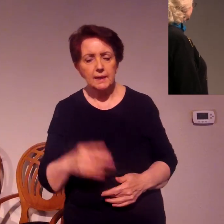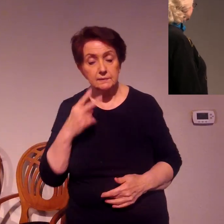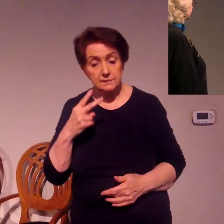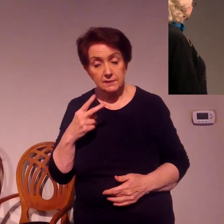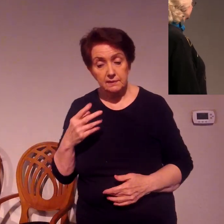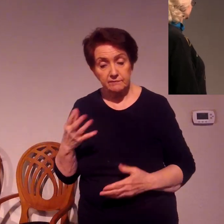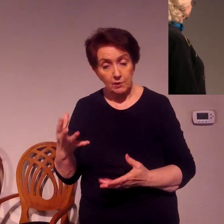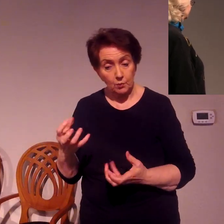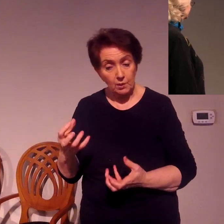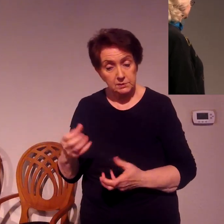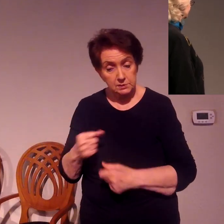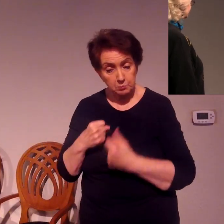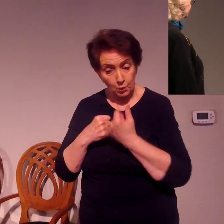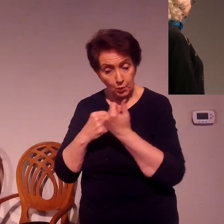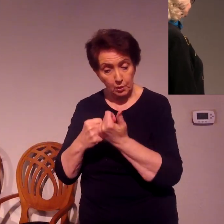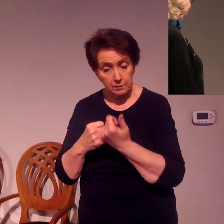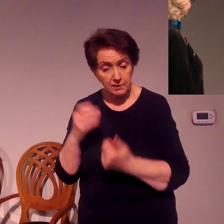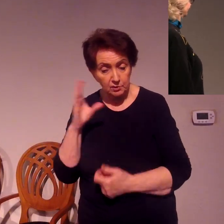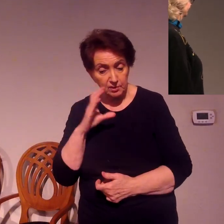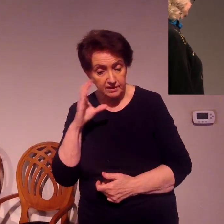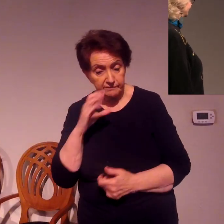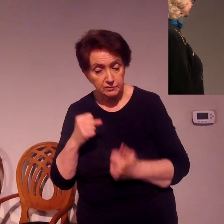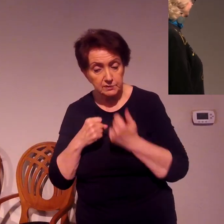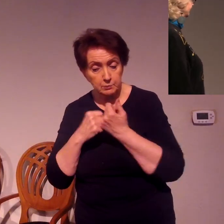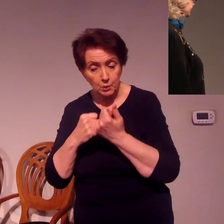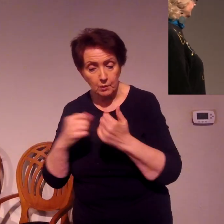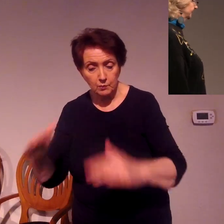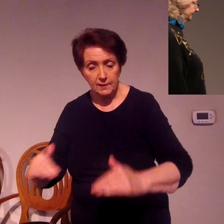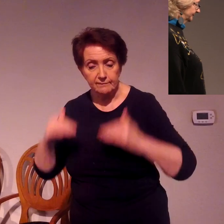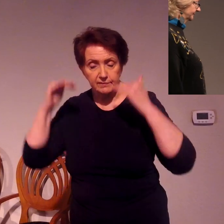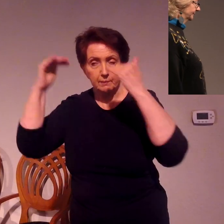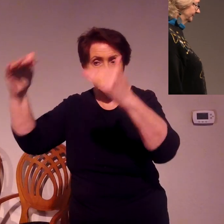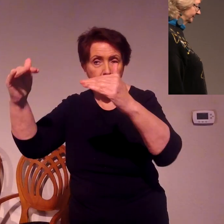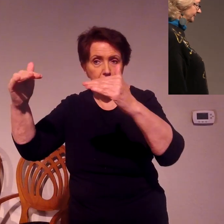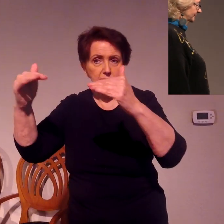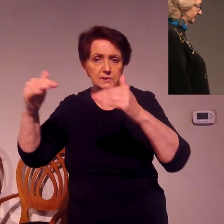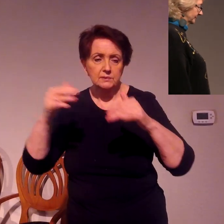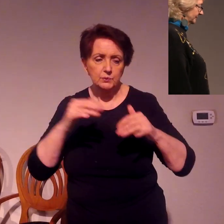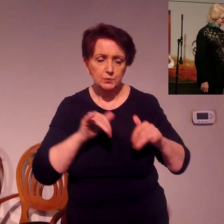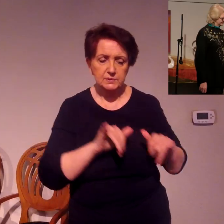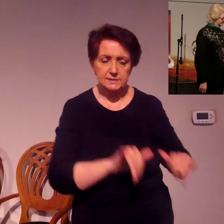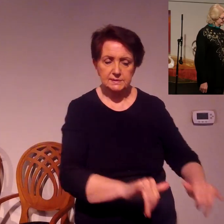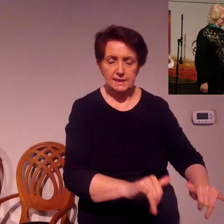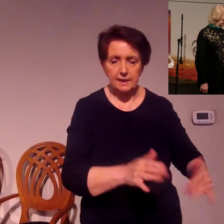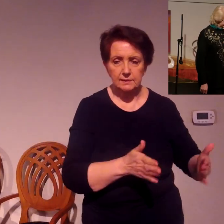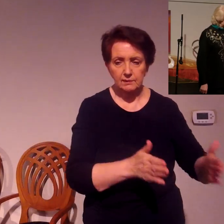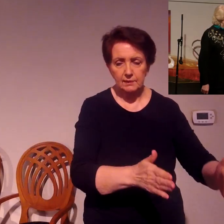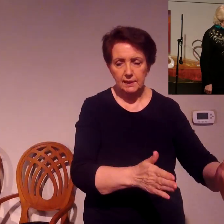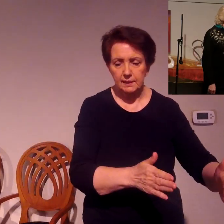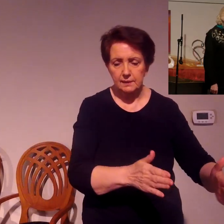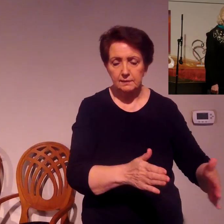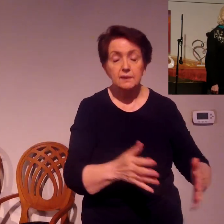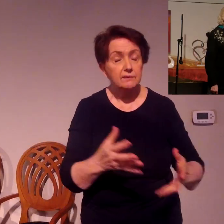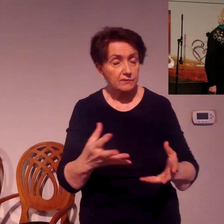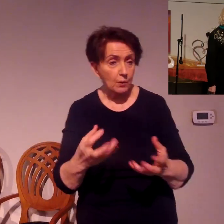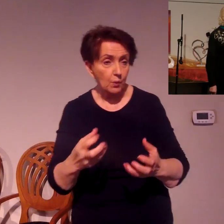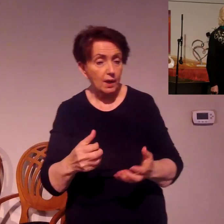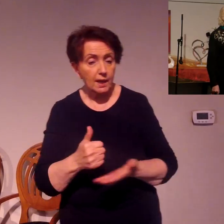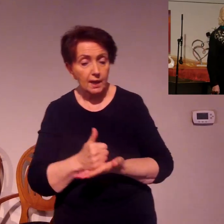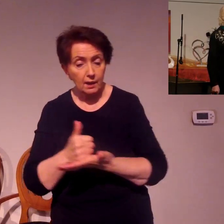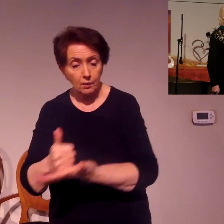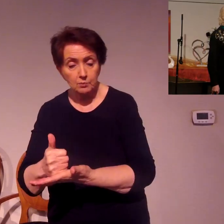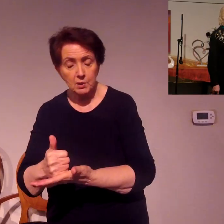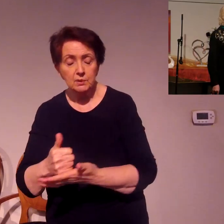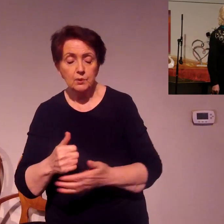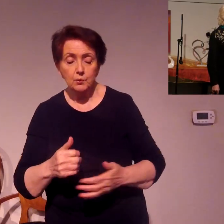support, they're looking for support, and we lift them up, and we're still in our lane, and when they want help, we come over and assist. But we